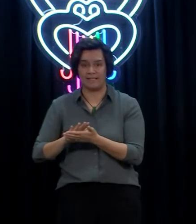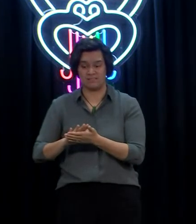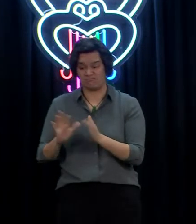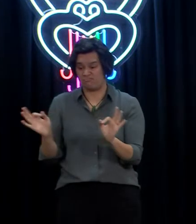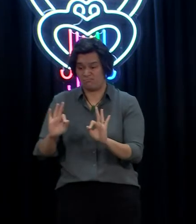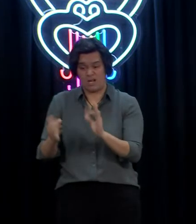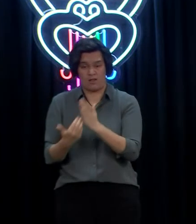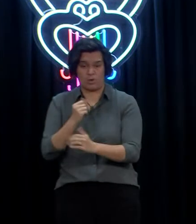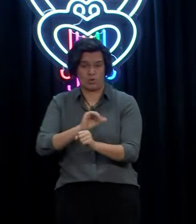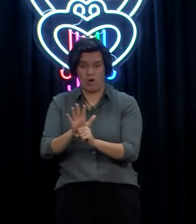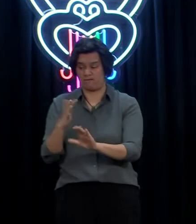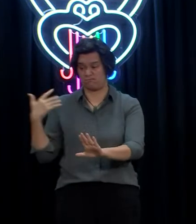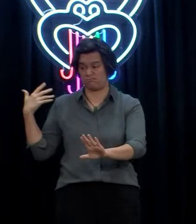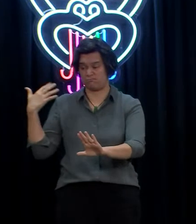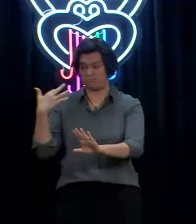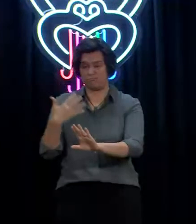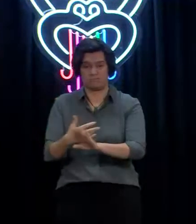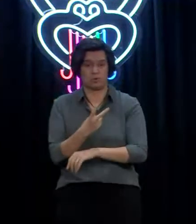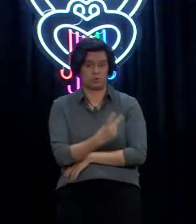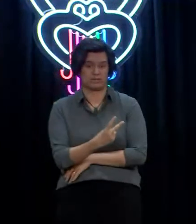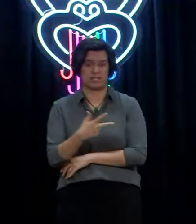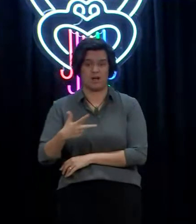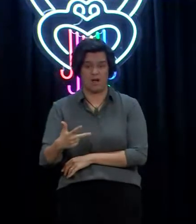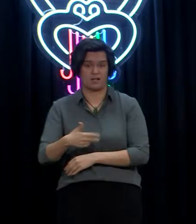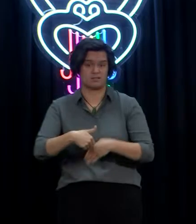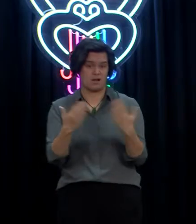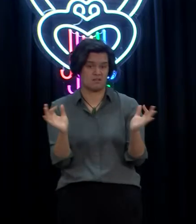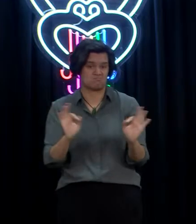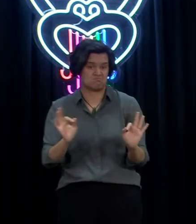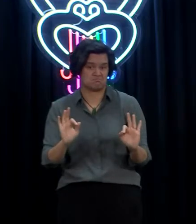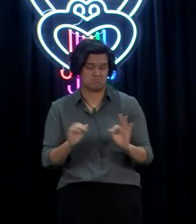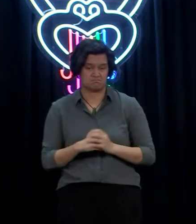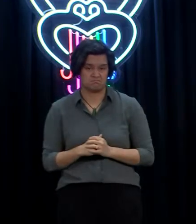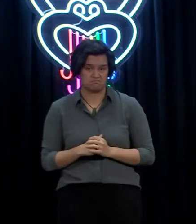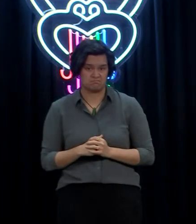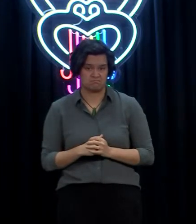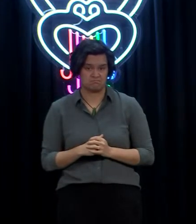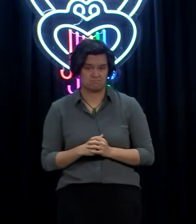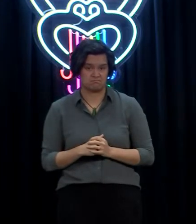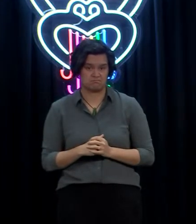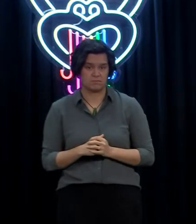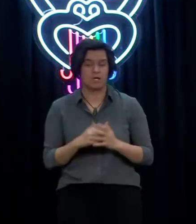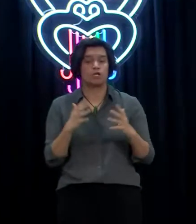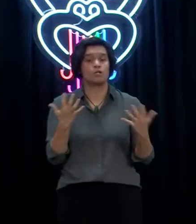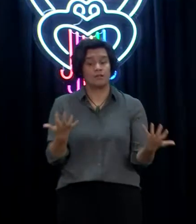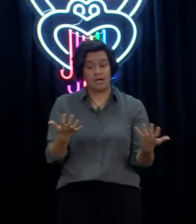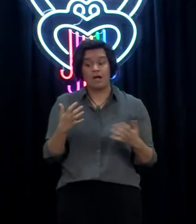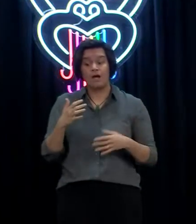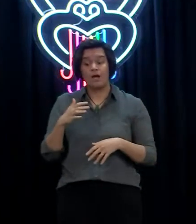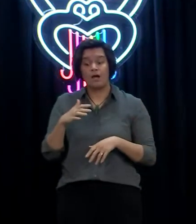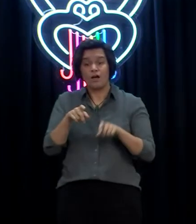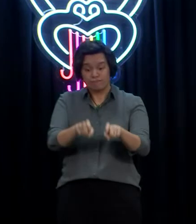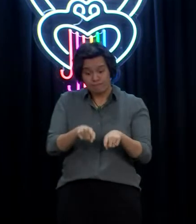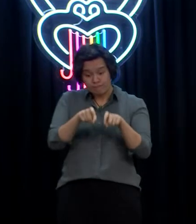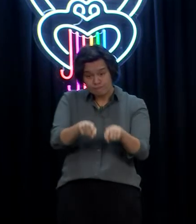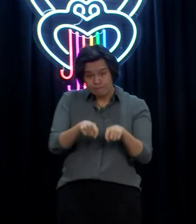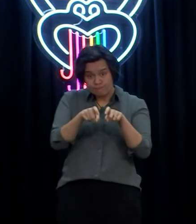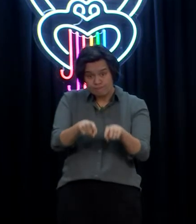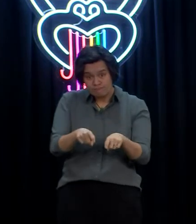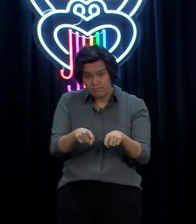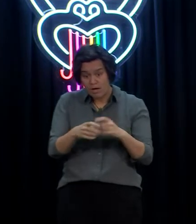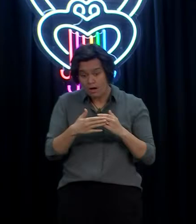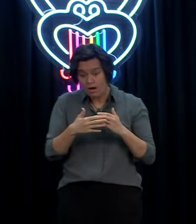are no cases reported in the previous 28 days. So you go from dormant to being